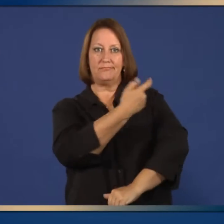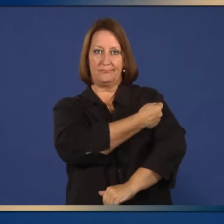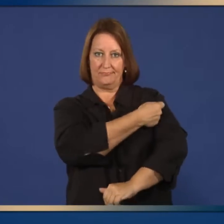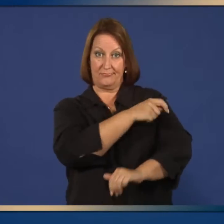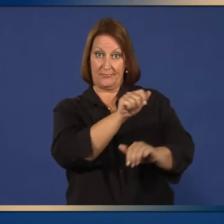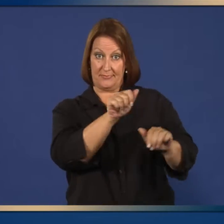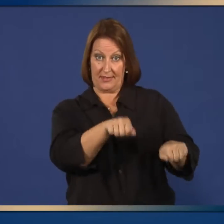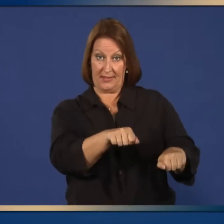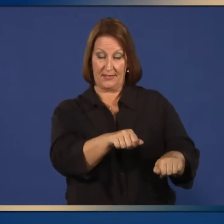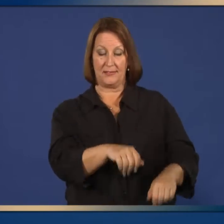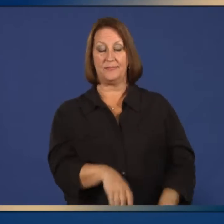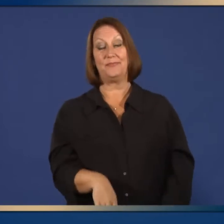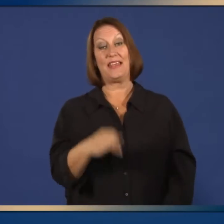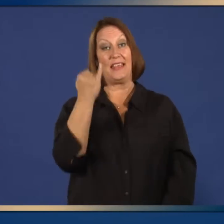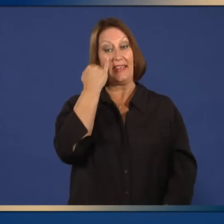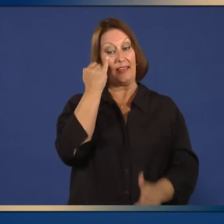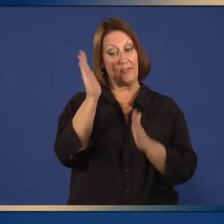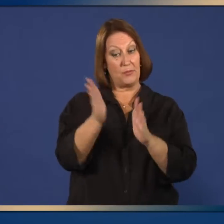vaccine.